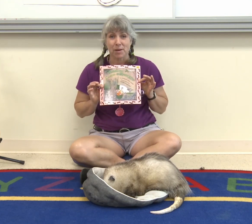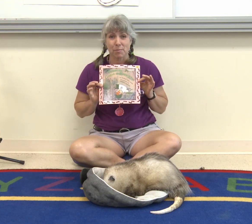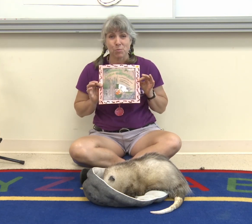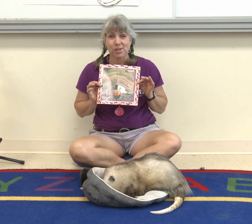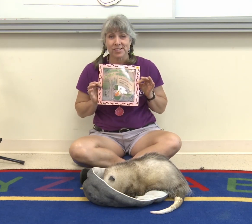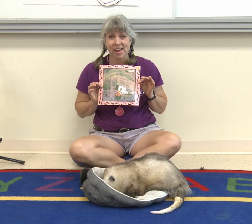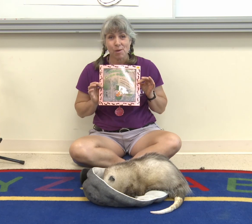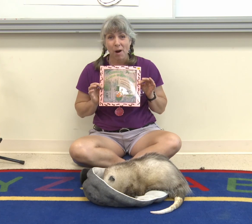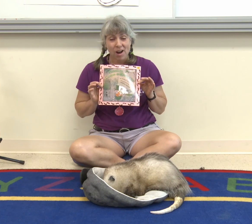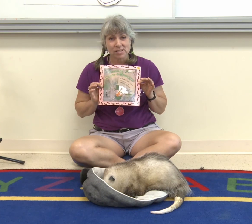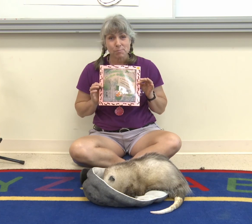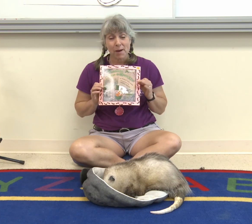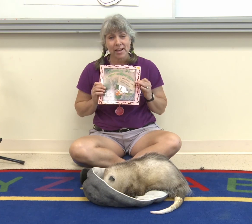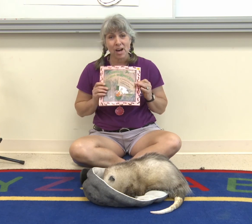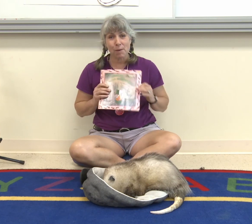Maybe one day a possum might come